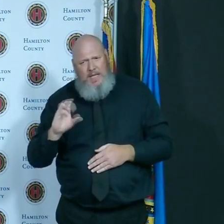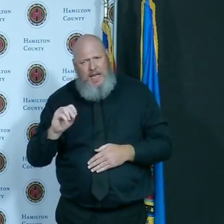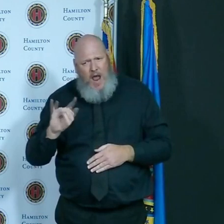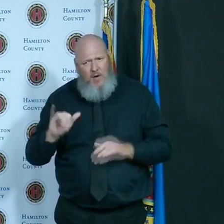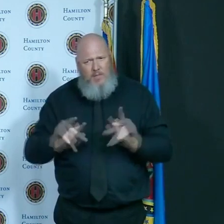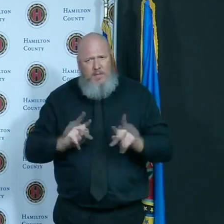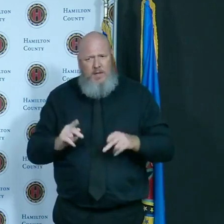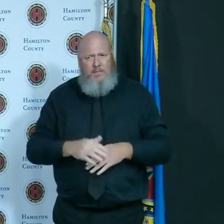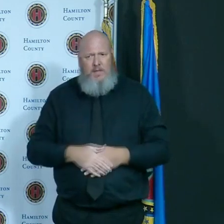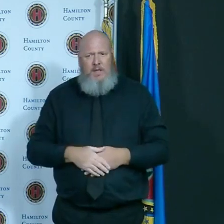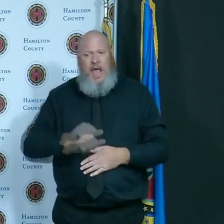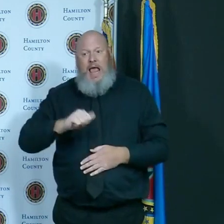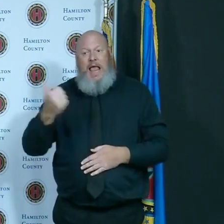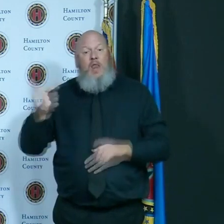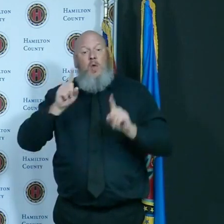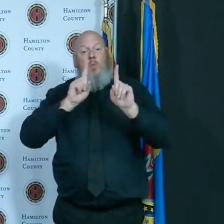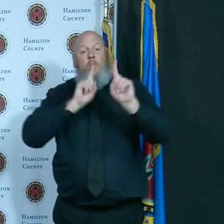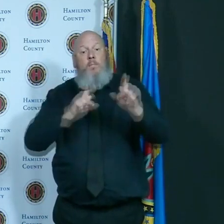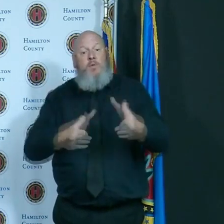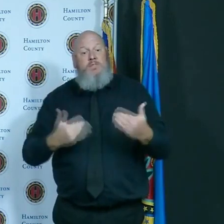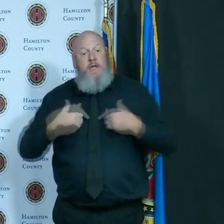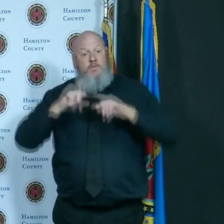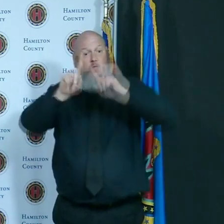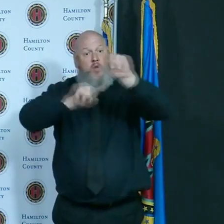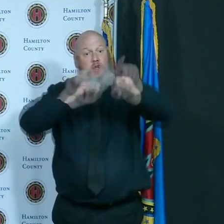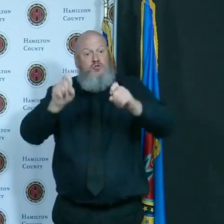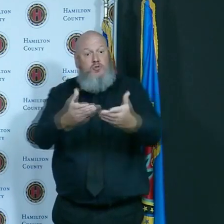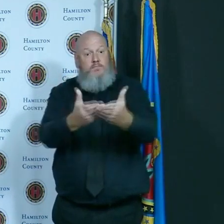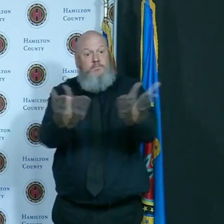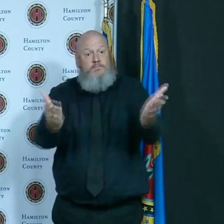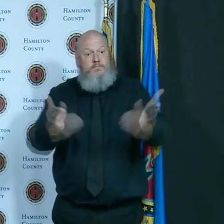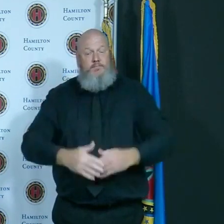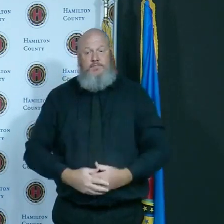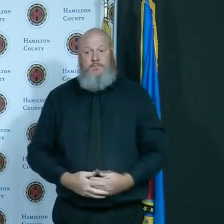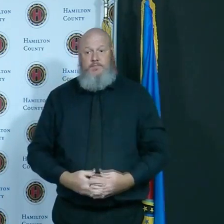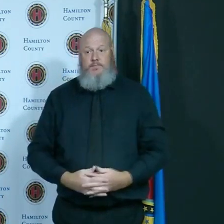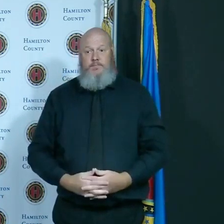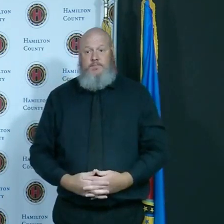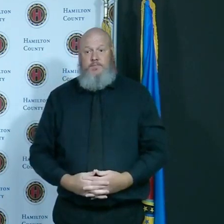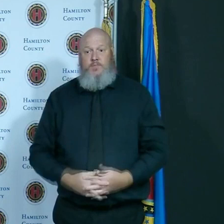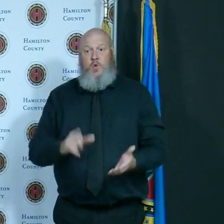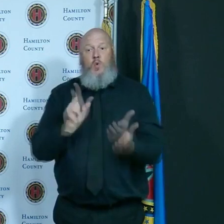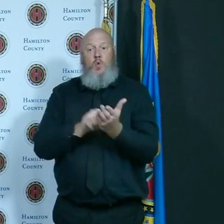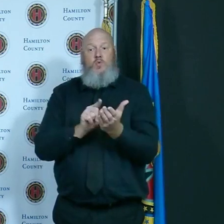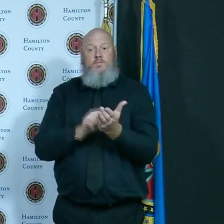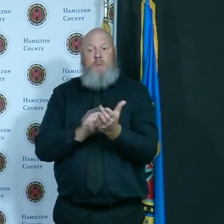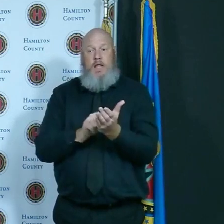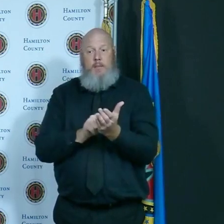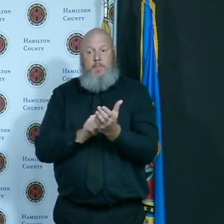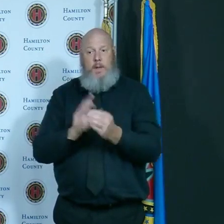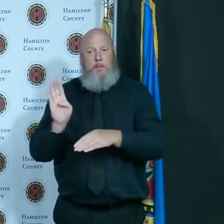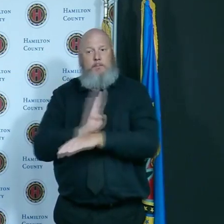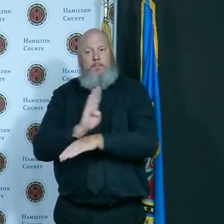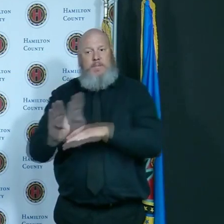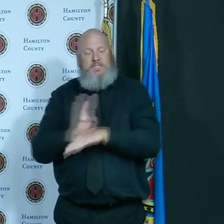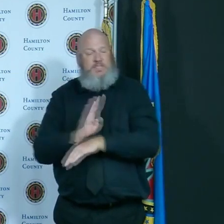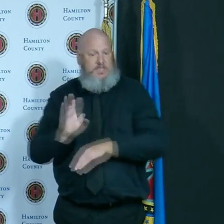questions today? We do. Our first question is from Chris Wederick with the Business Courier for you, Commissioner. Okay. Hi, Chris.